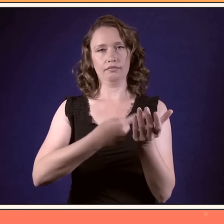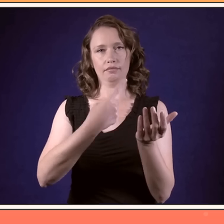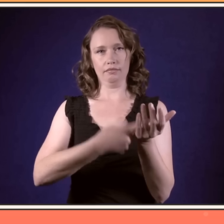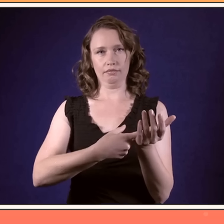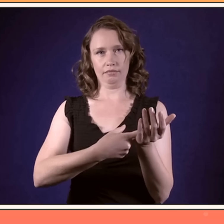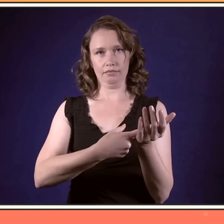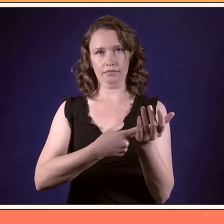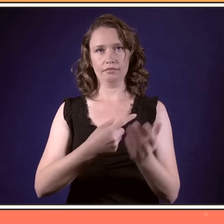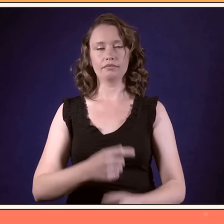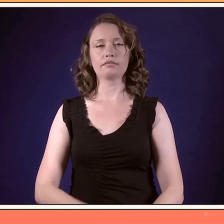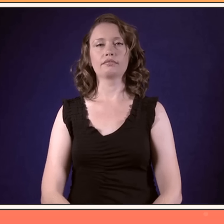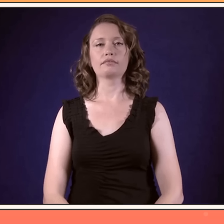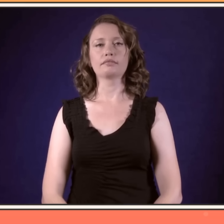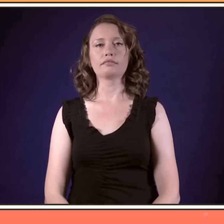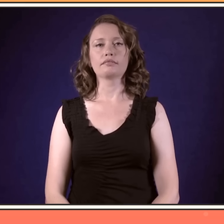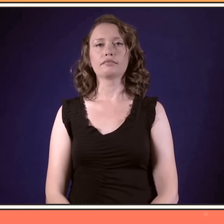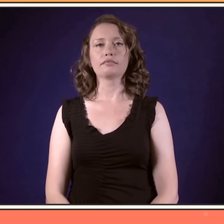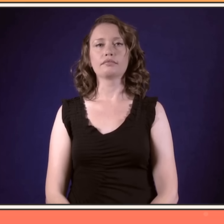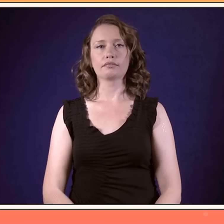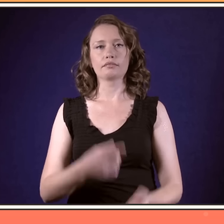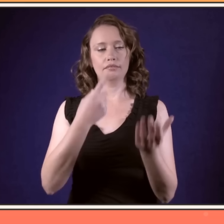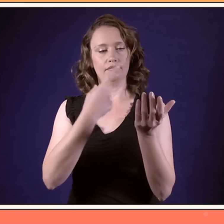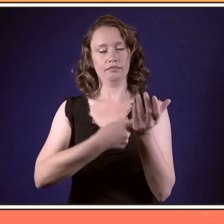It gets the bun at every ballpark.